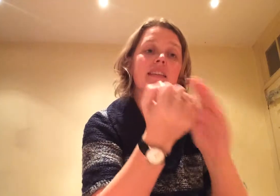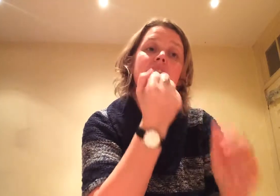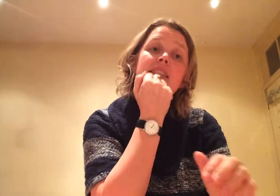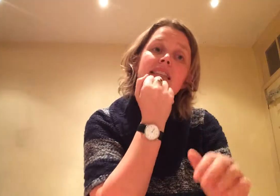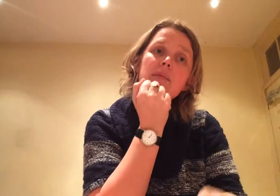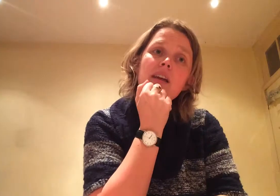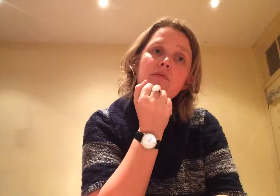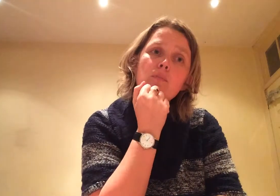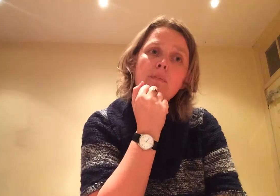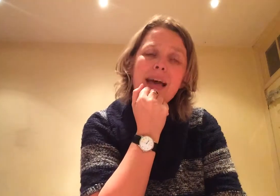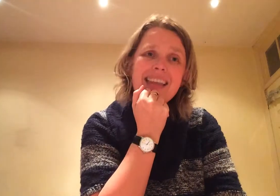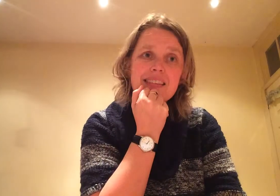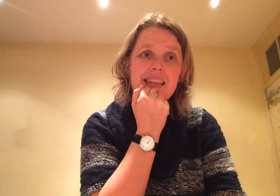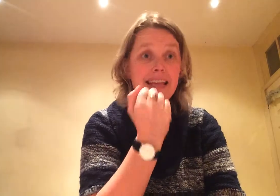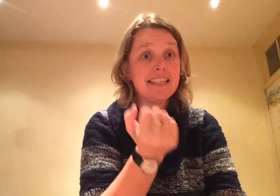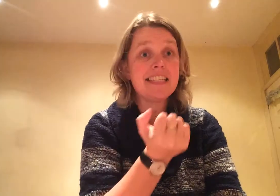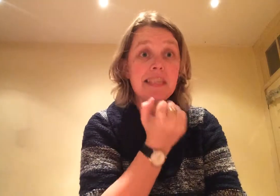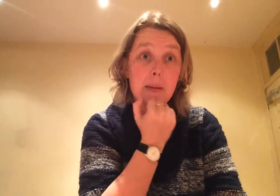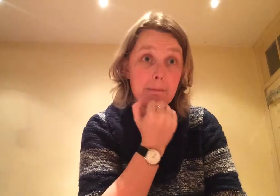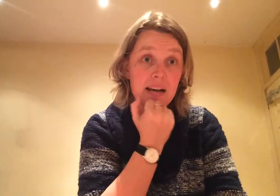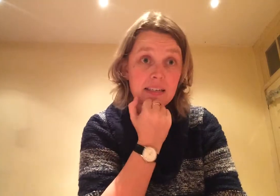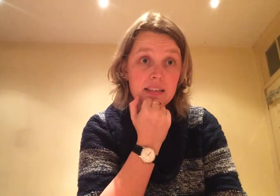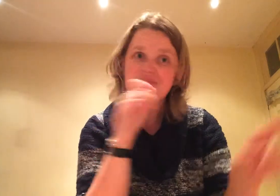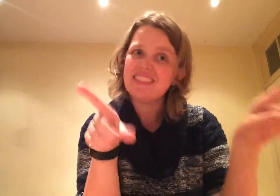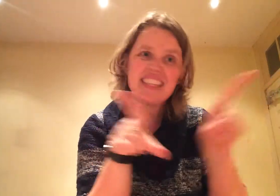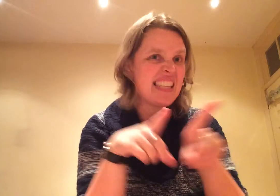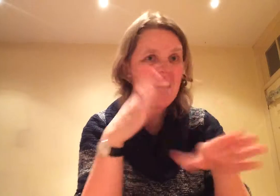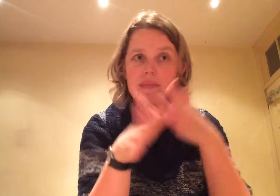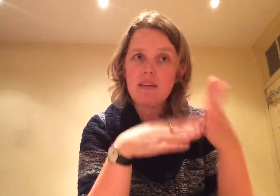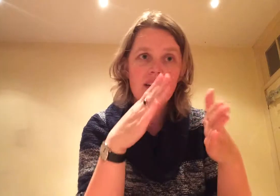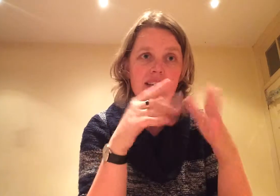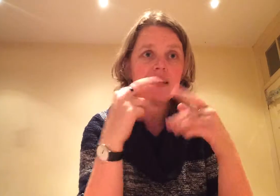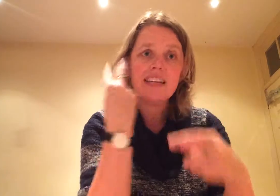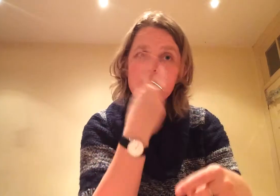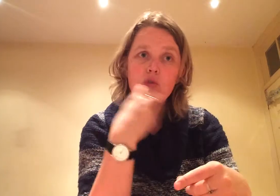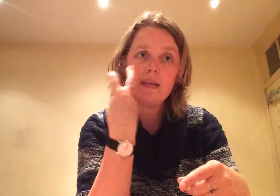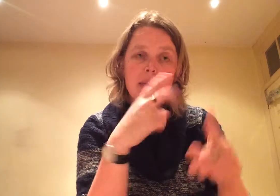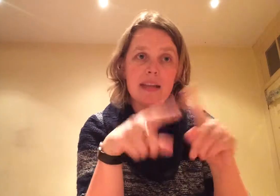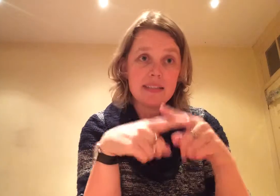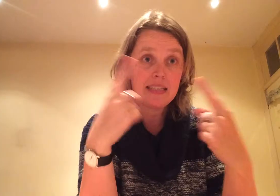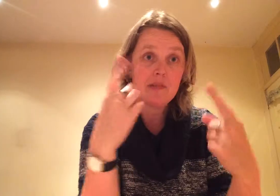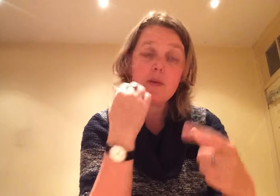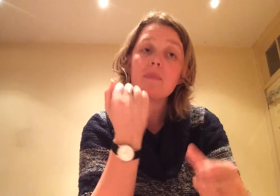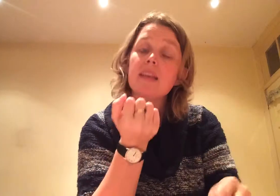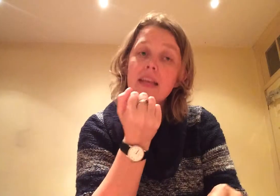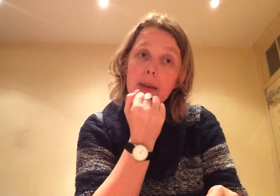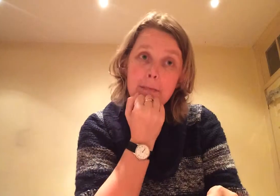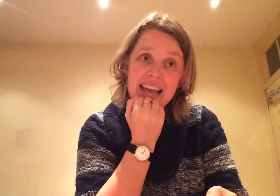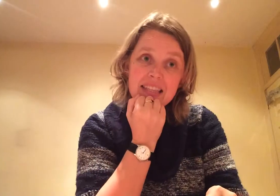is the same sign for maths and number. It's the same sign. It's your lip patterns, they're different.